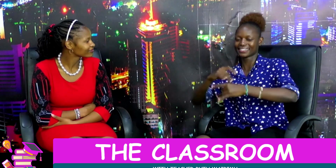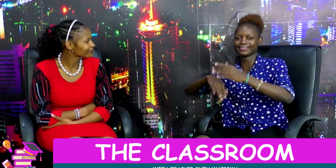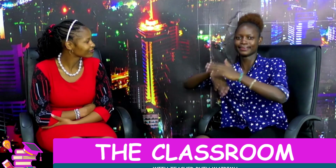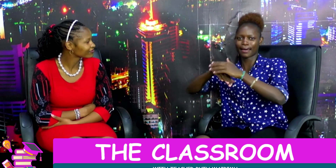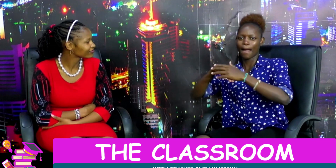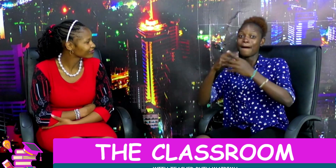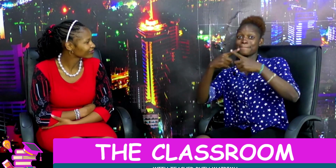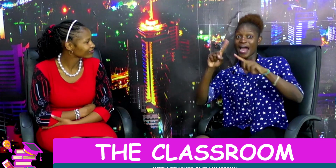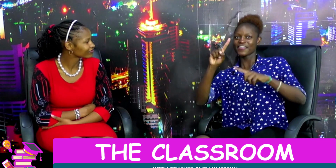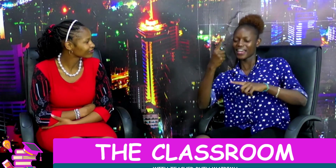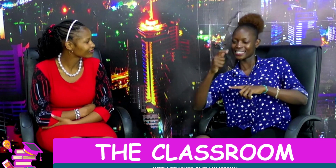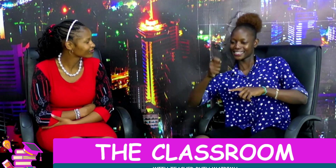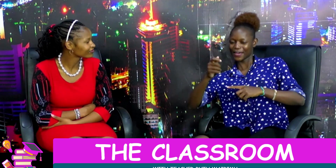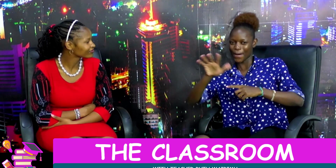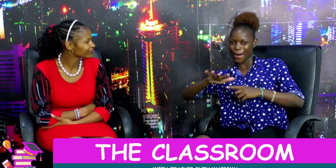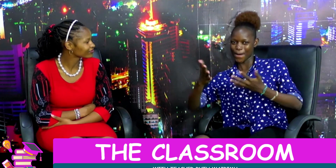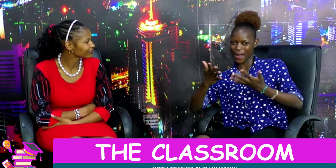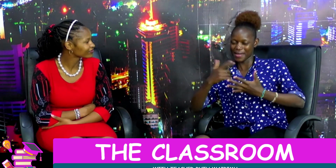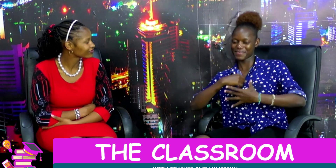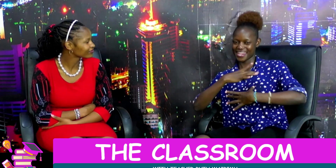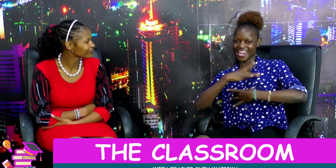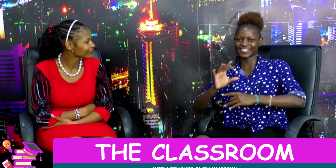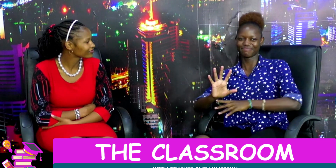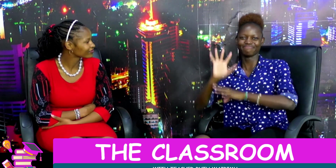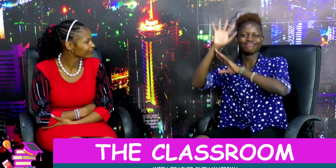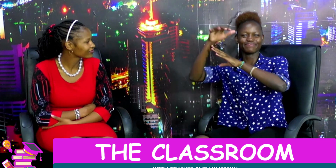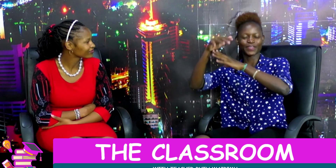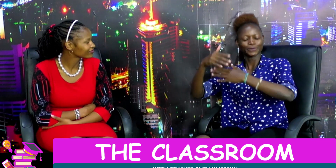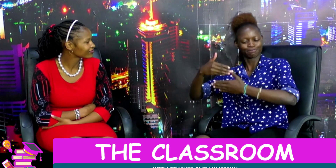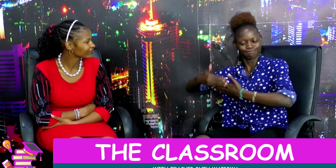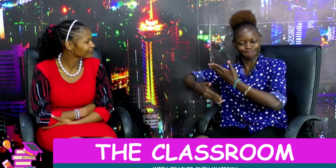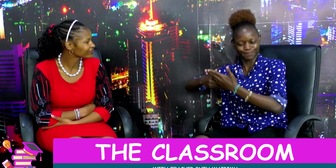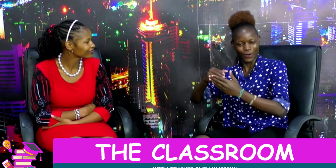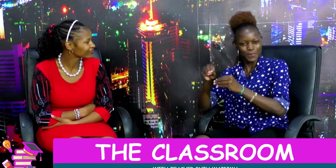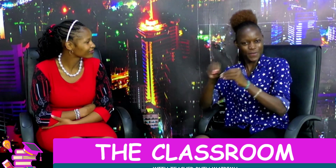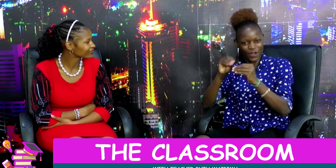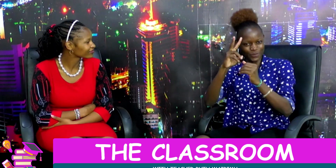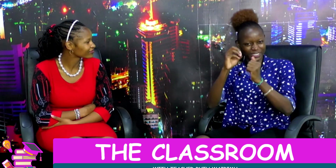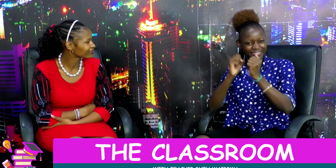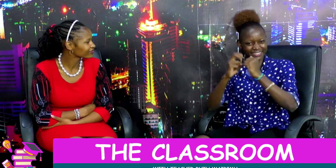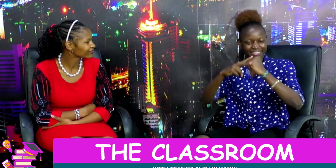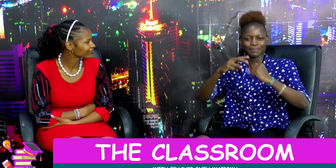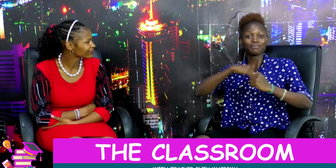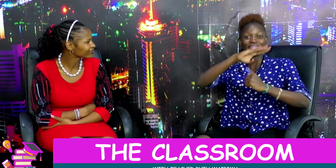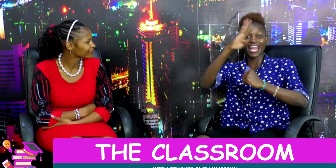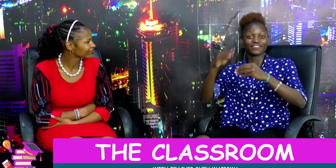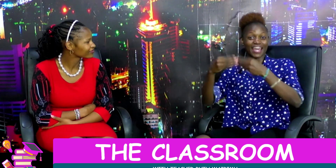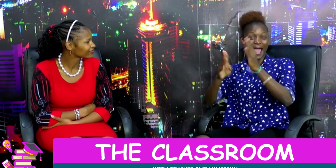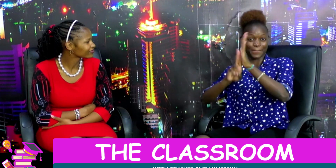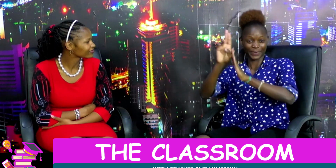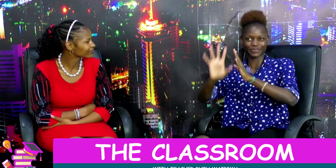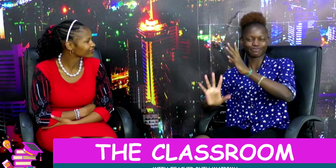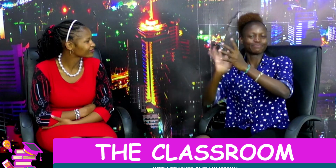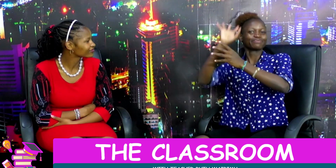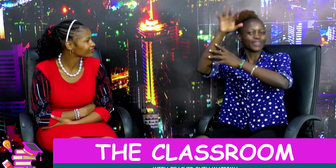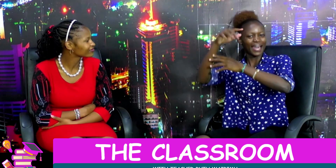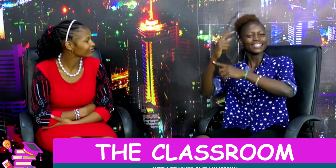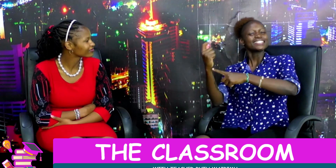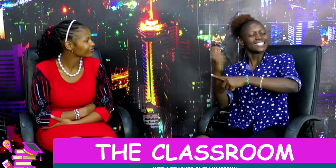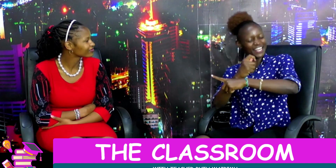who liked basketball and taught me. I also loved football at the same time, but basketball was a favorite. I